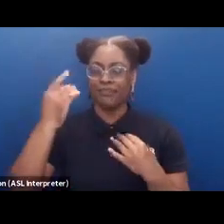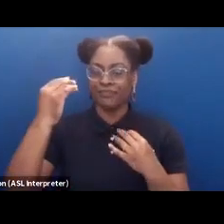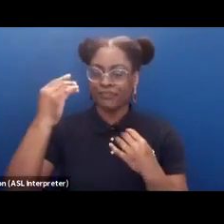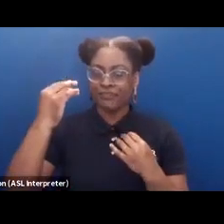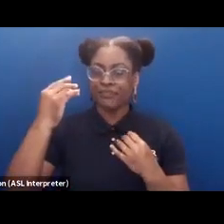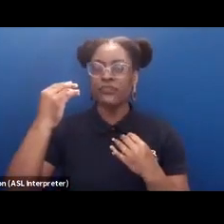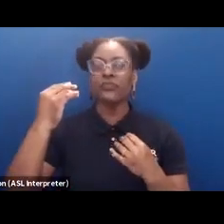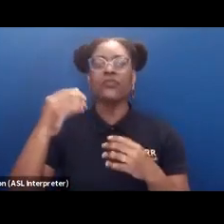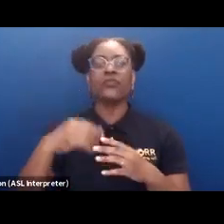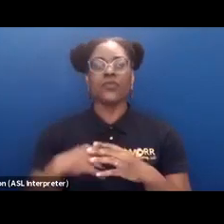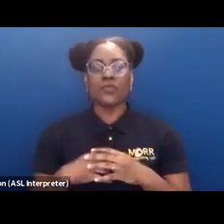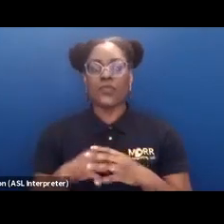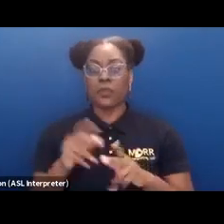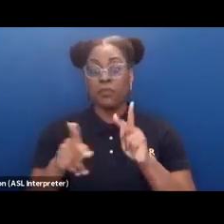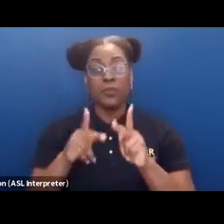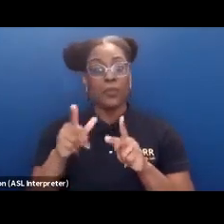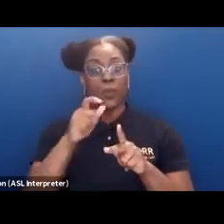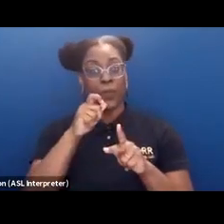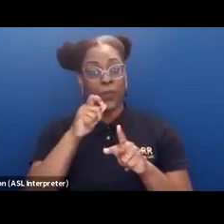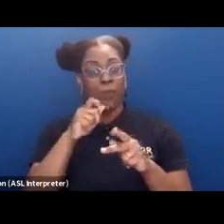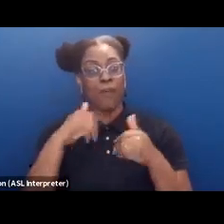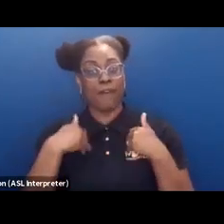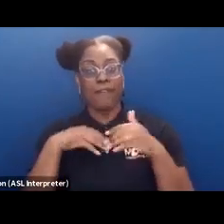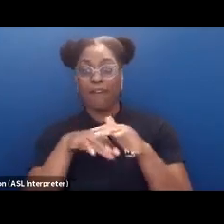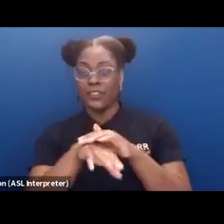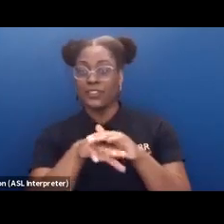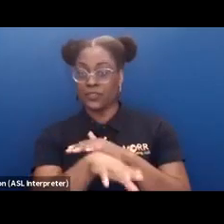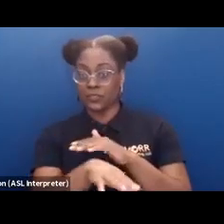safeness to call themselves disabled is